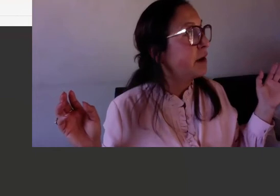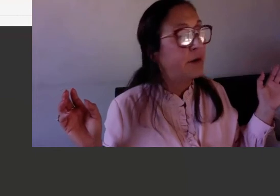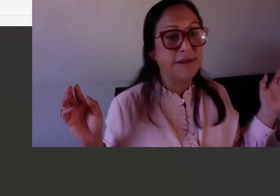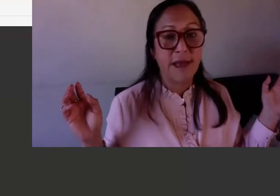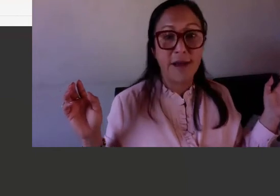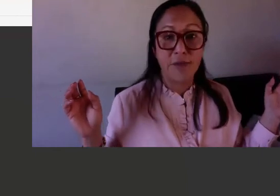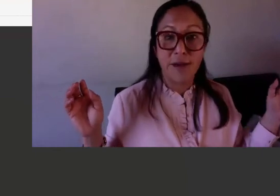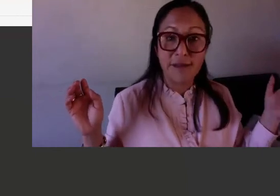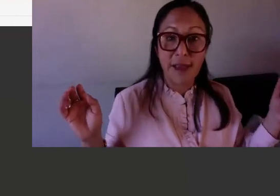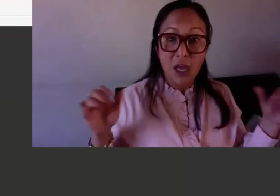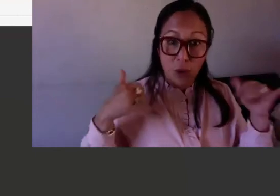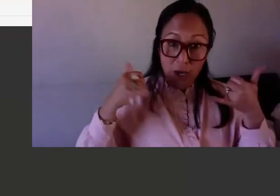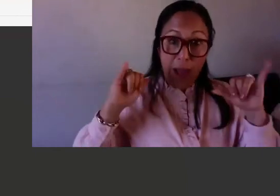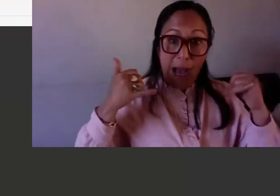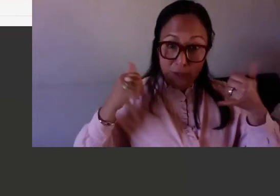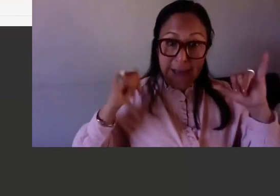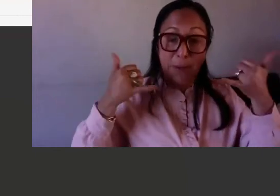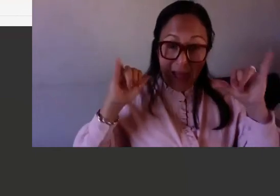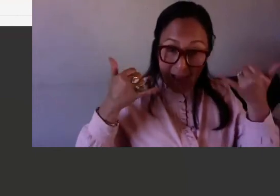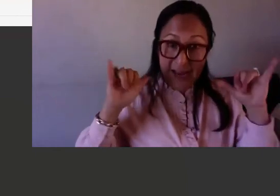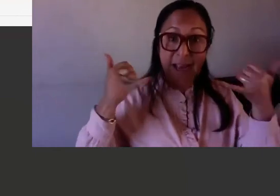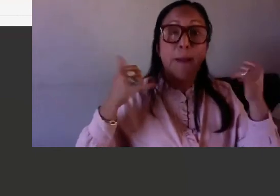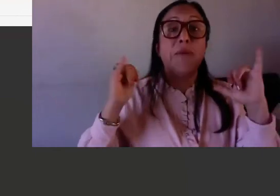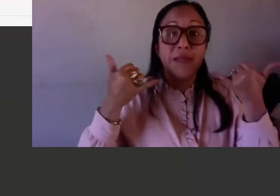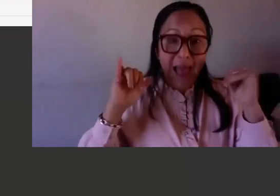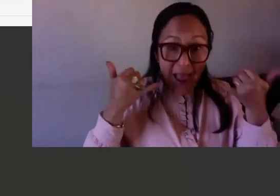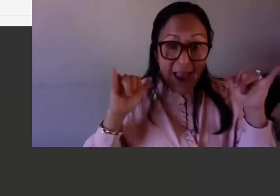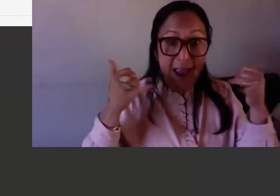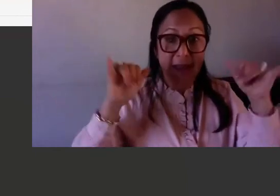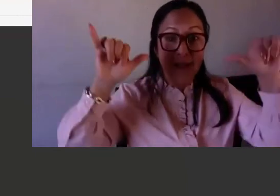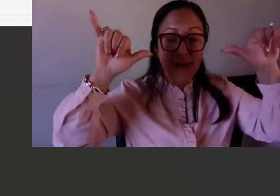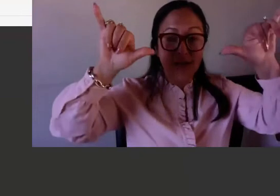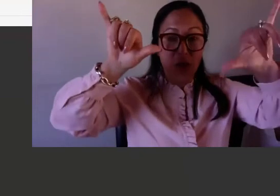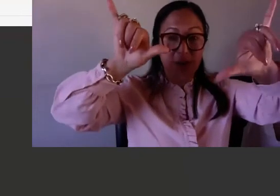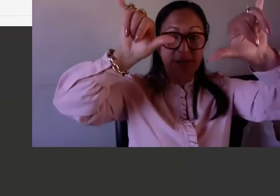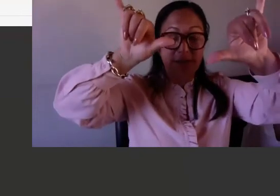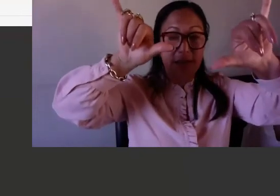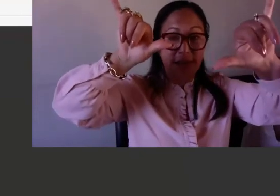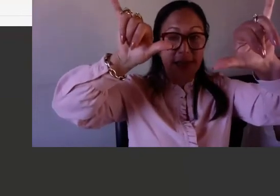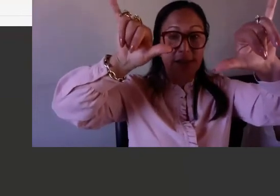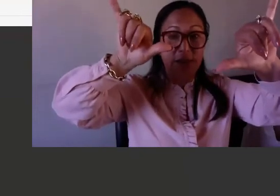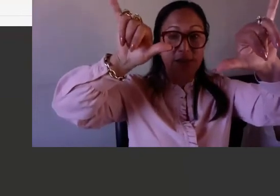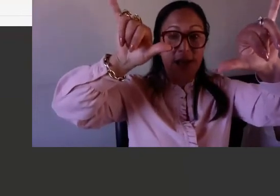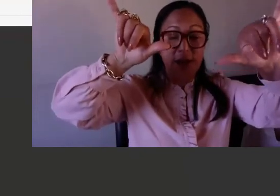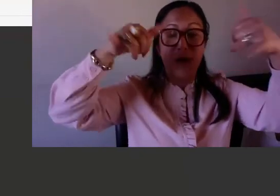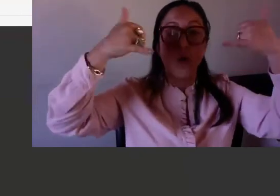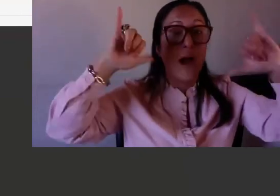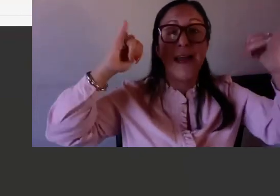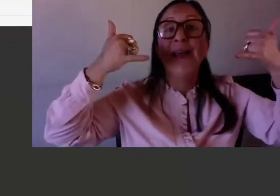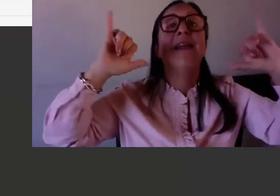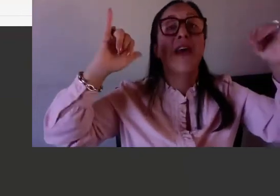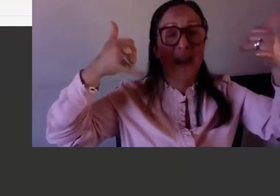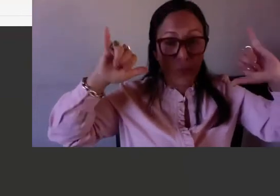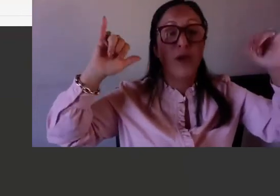they want to go outside. You want to say, want to go out and play? Play. So it's like the hang loose sign, you're in